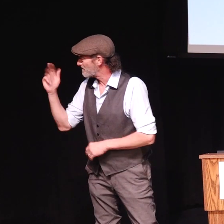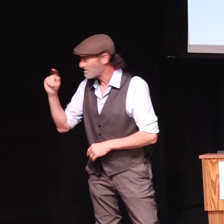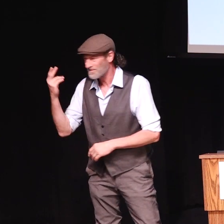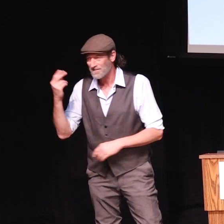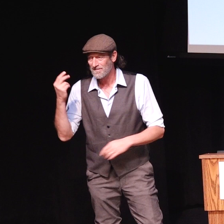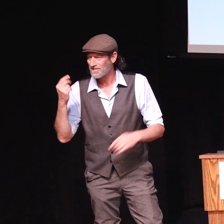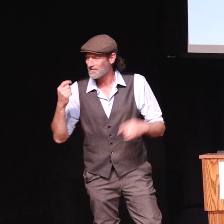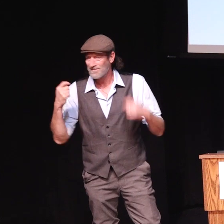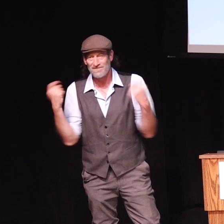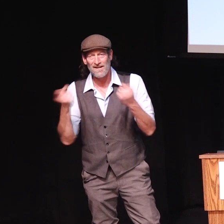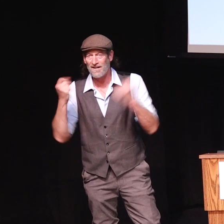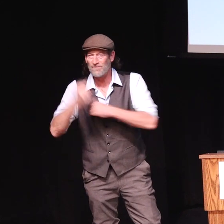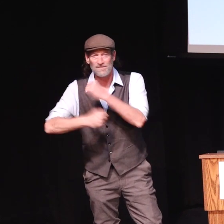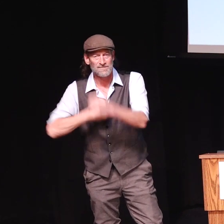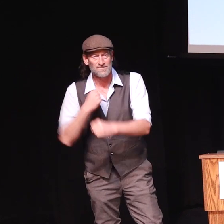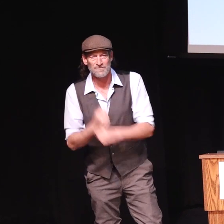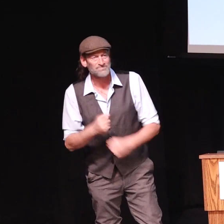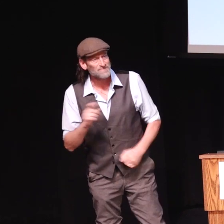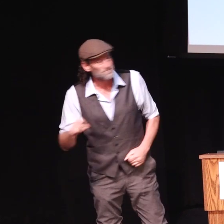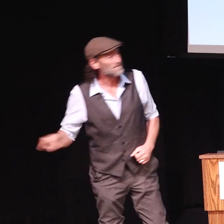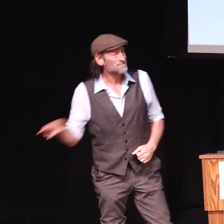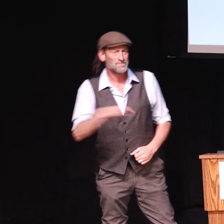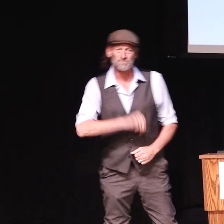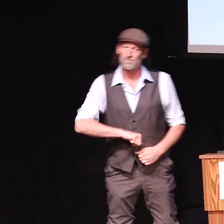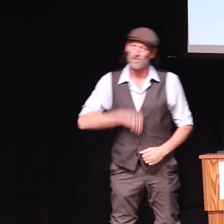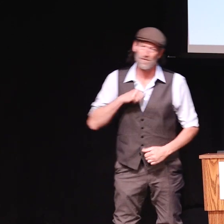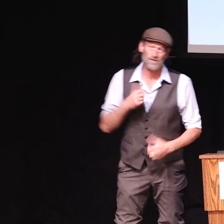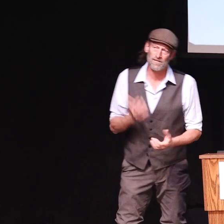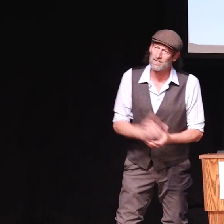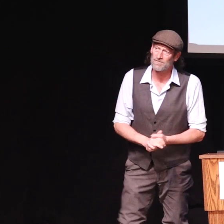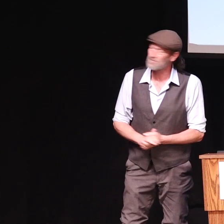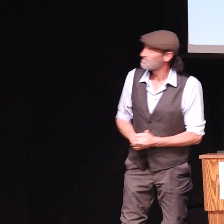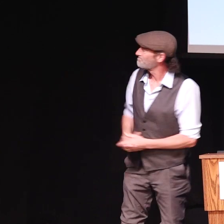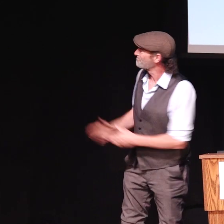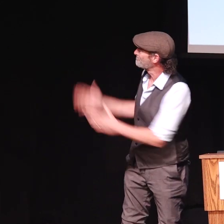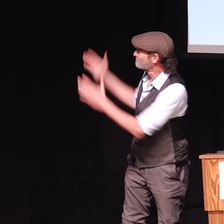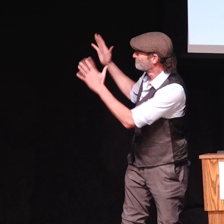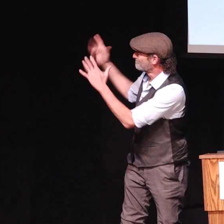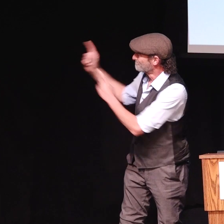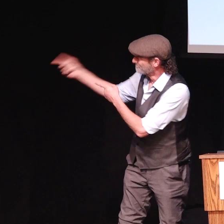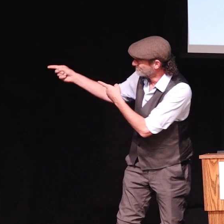possibility. Congratulations on 15 years. It's quite a milestone. You should be proud.